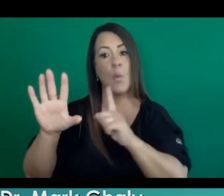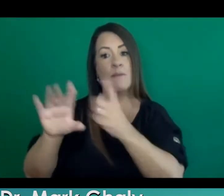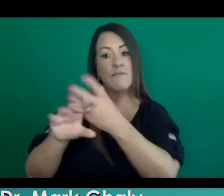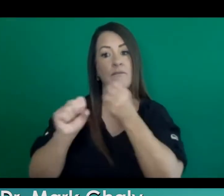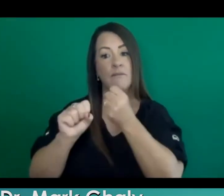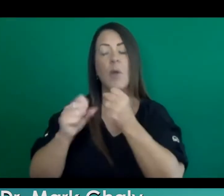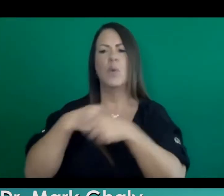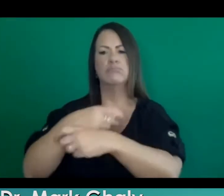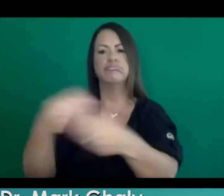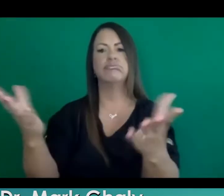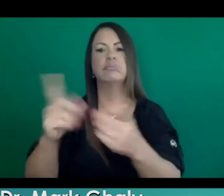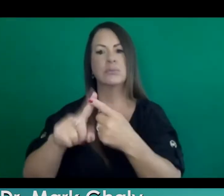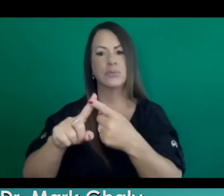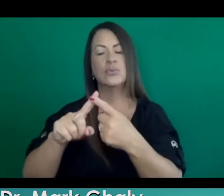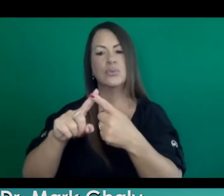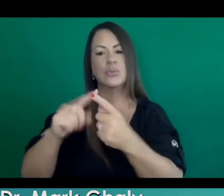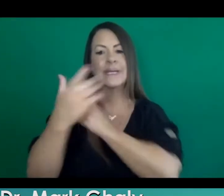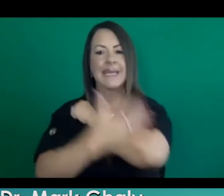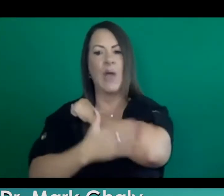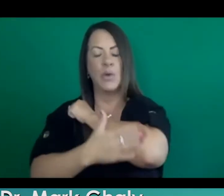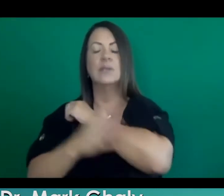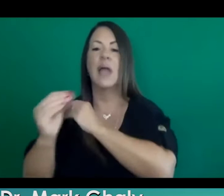of our shelters. For